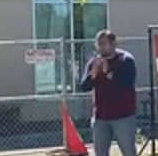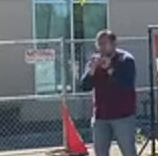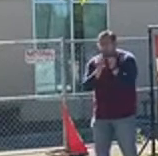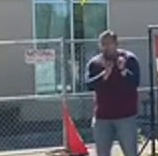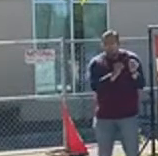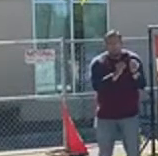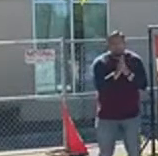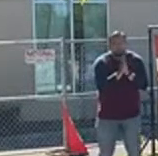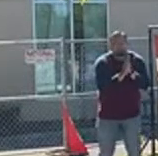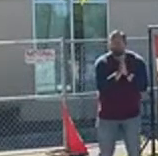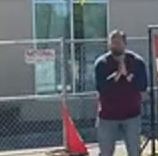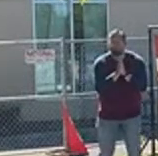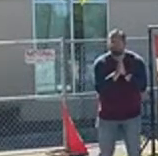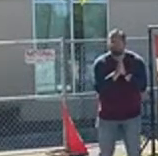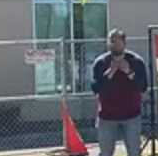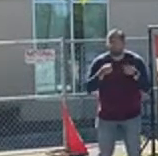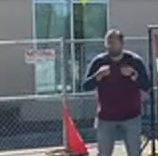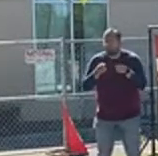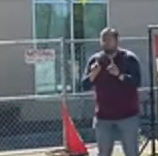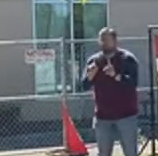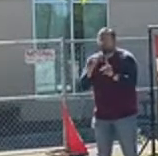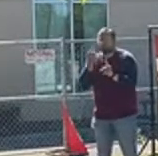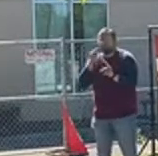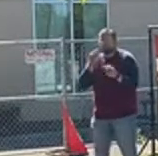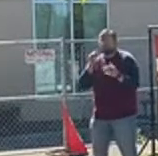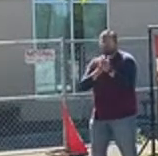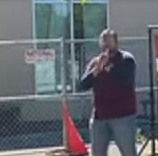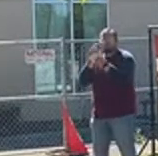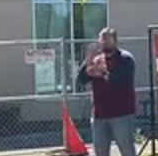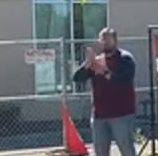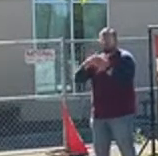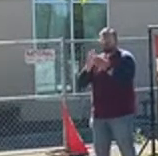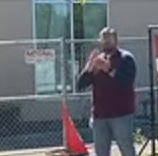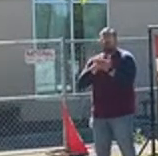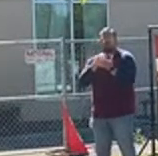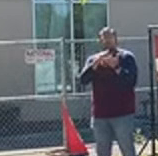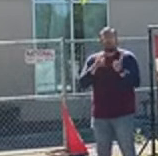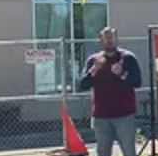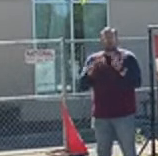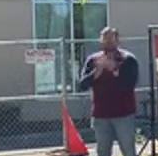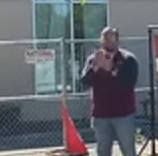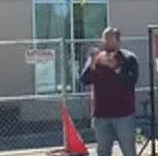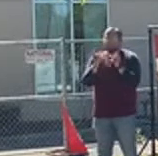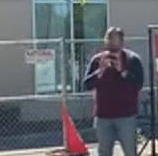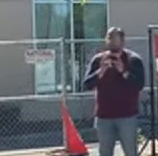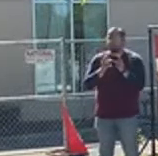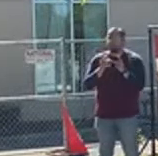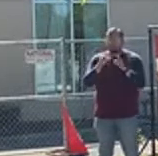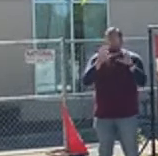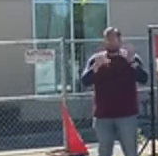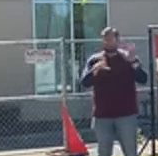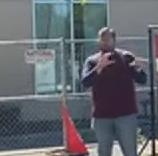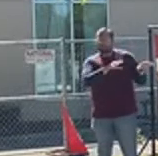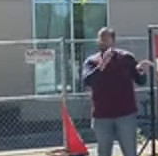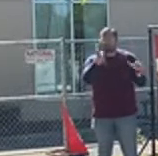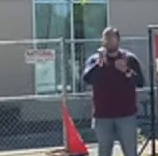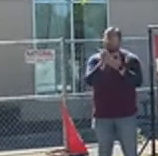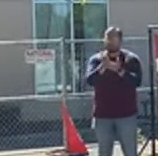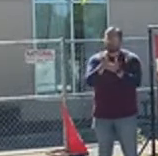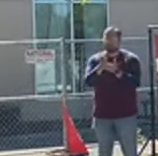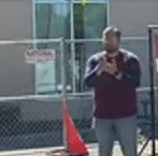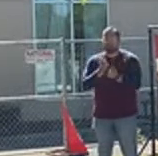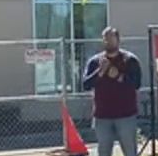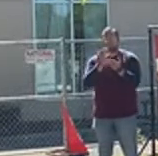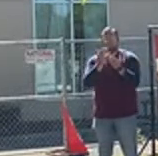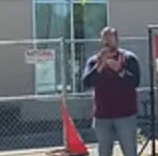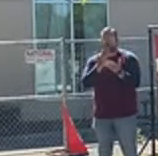for leadership in all of our Stevens scholars. These new spaces will help provide important improvements